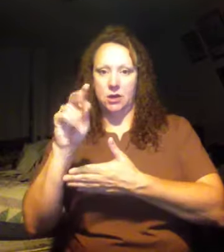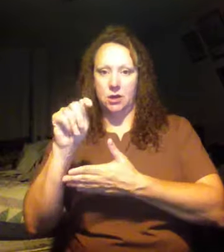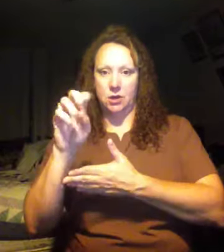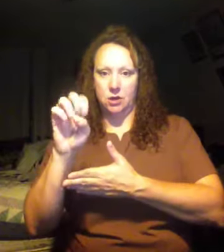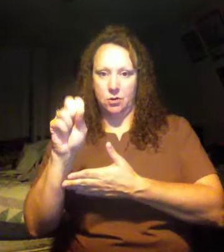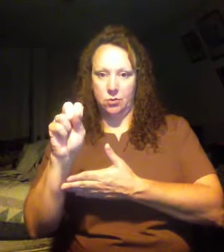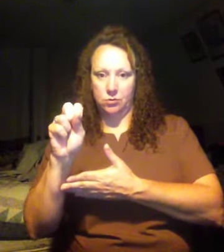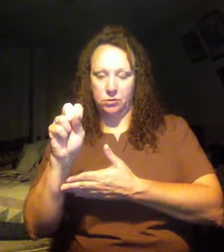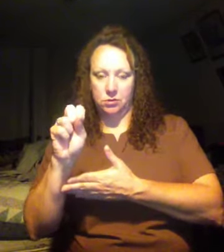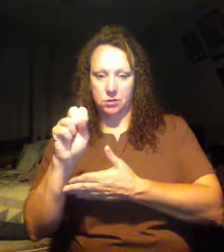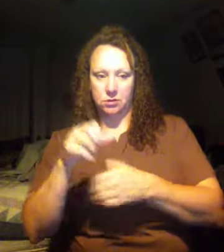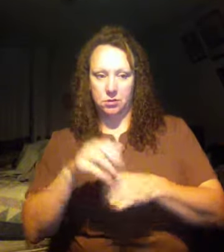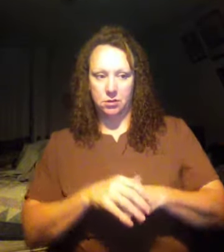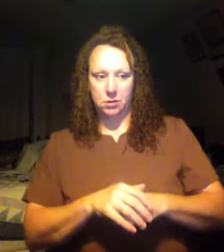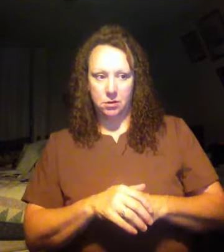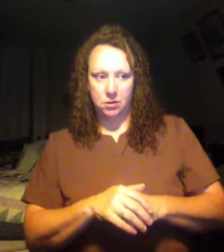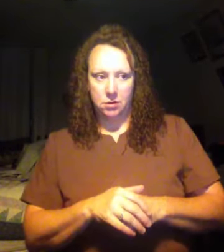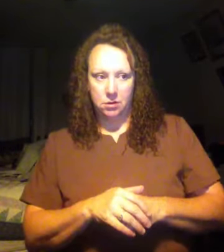Okay. You have a few